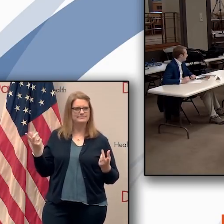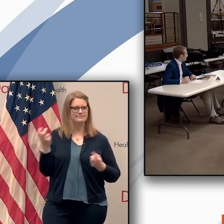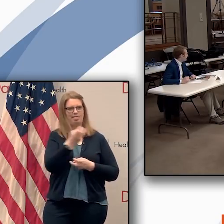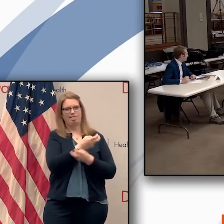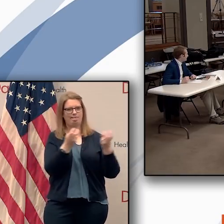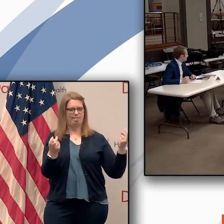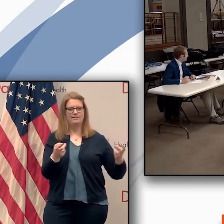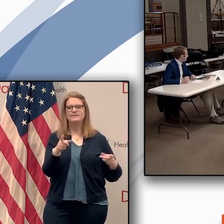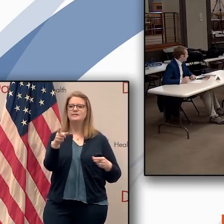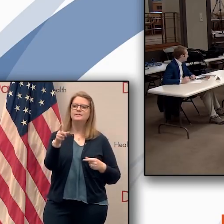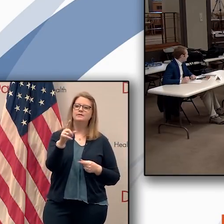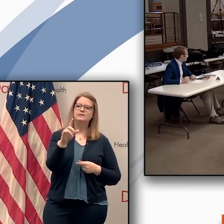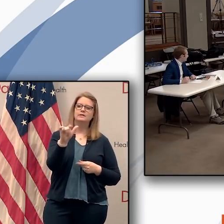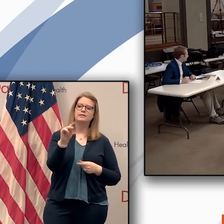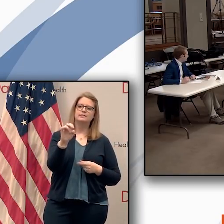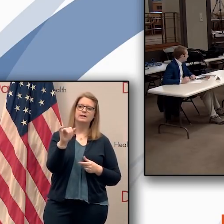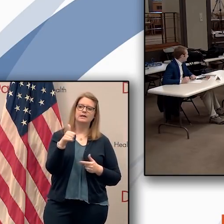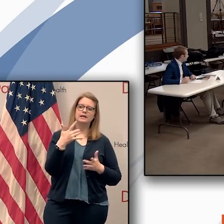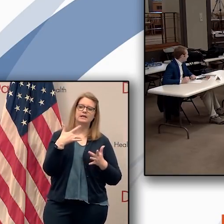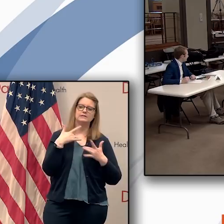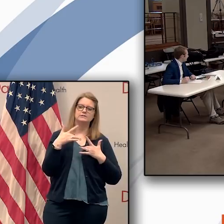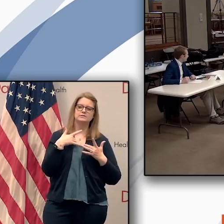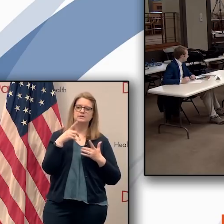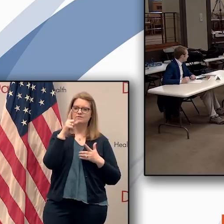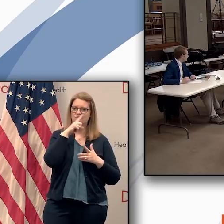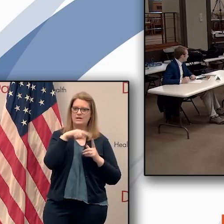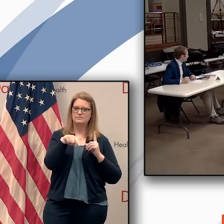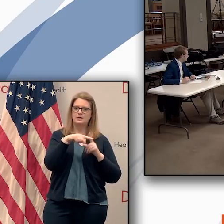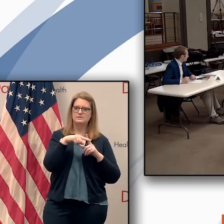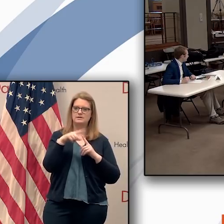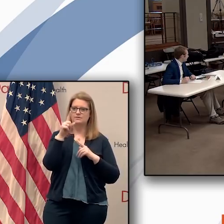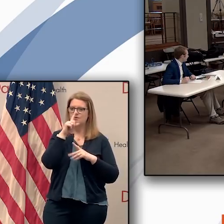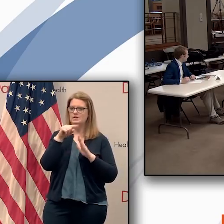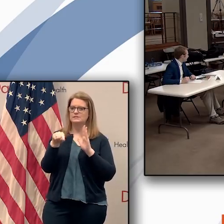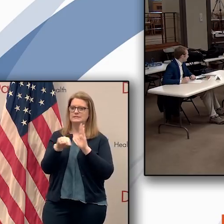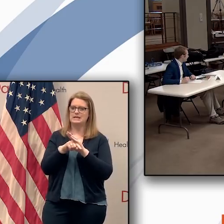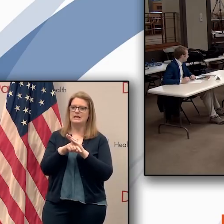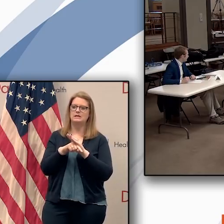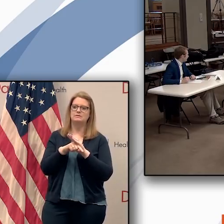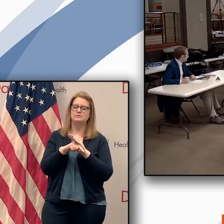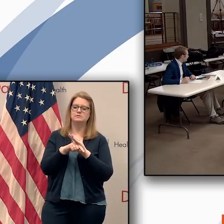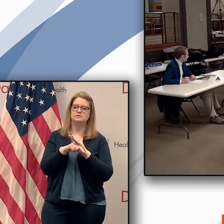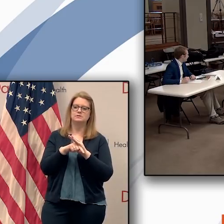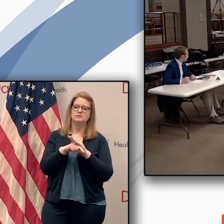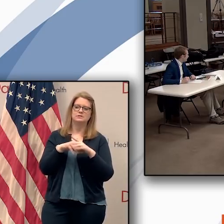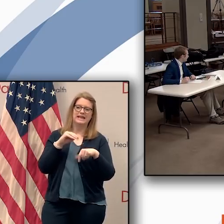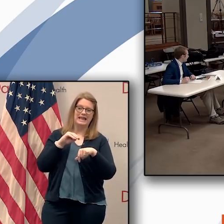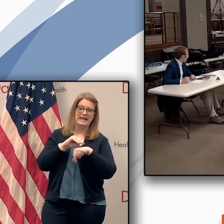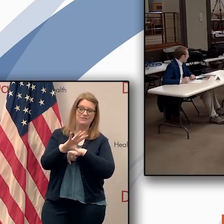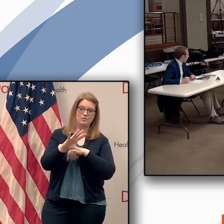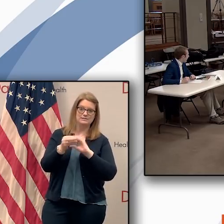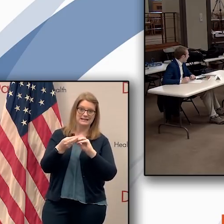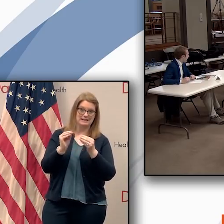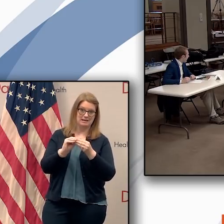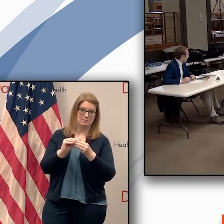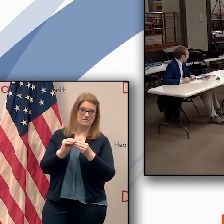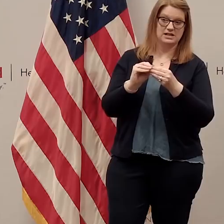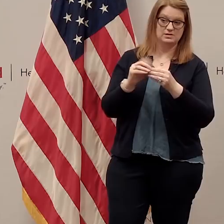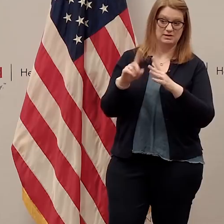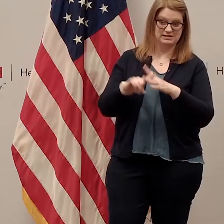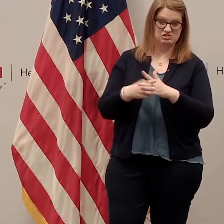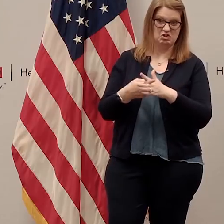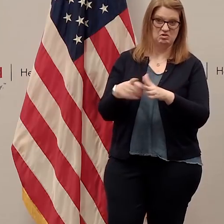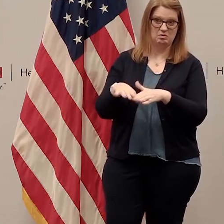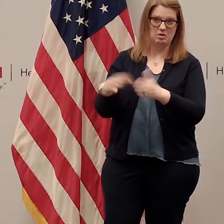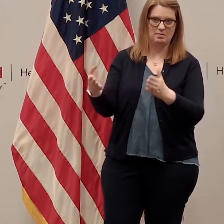there any concern of false positives or false negatives impacting the numbers going into reopening?